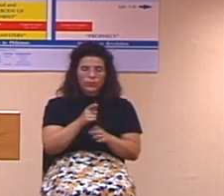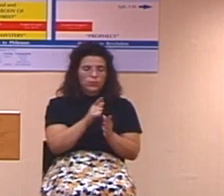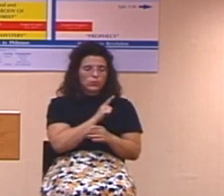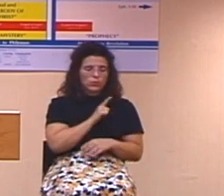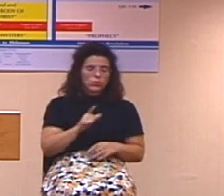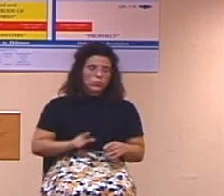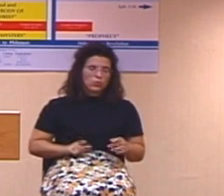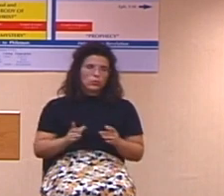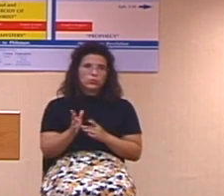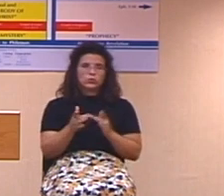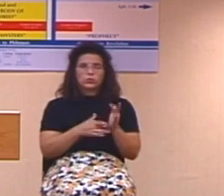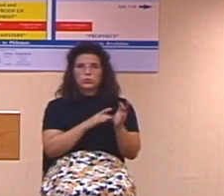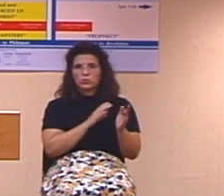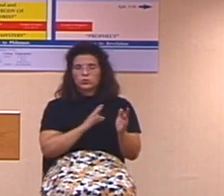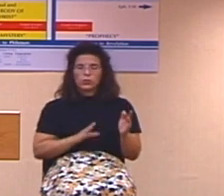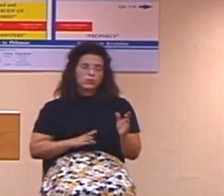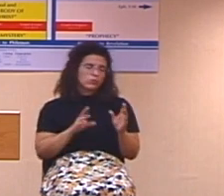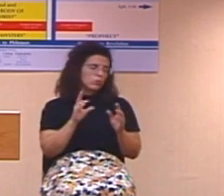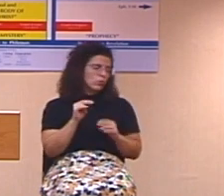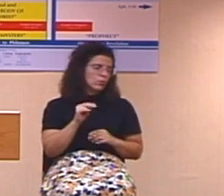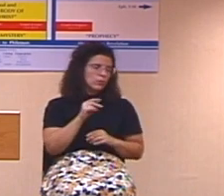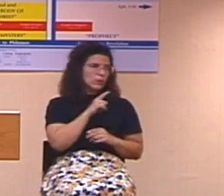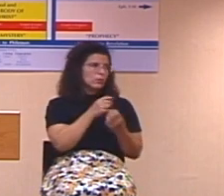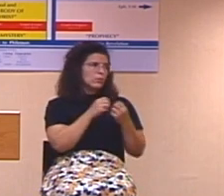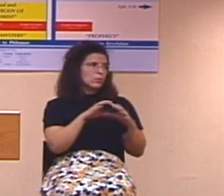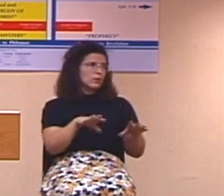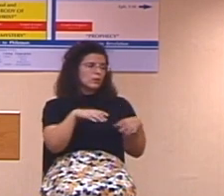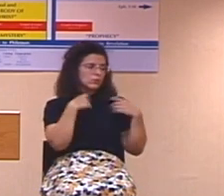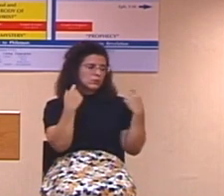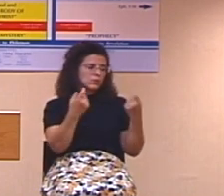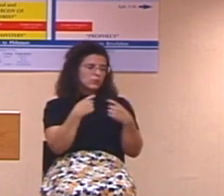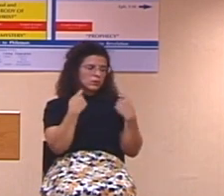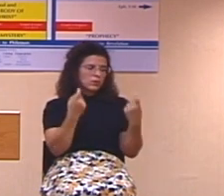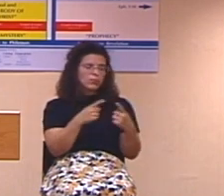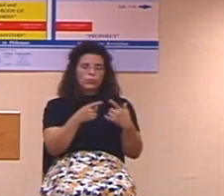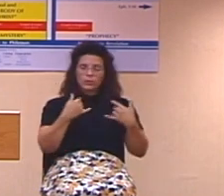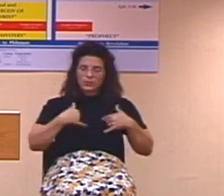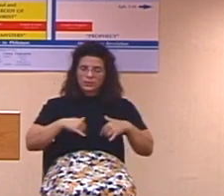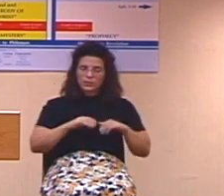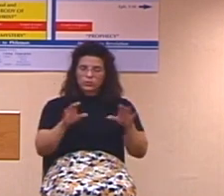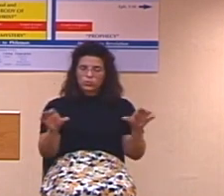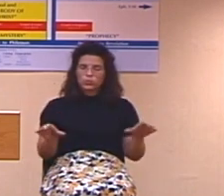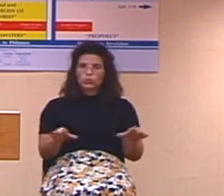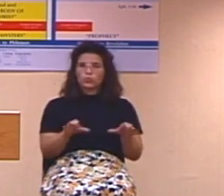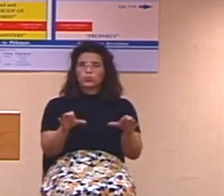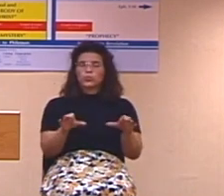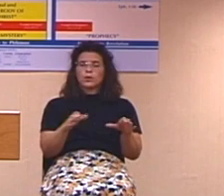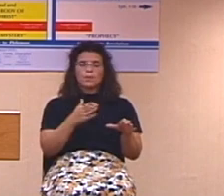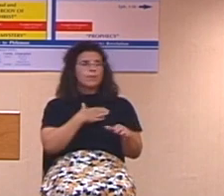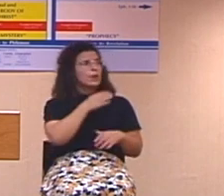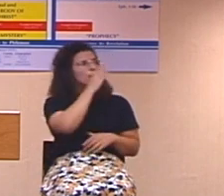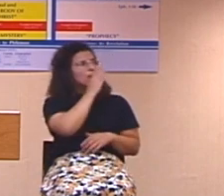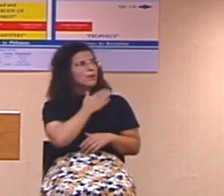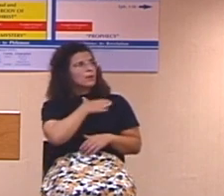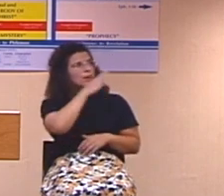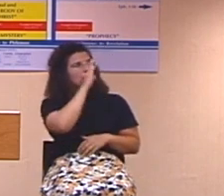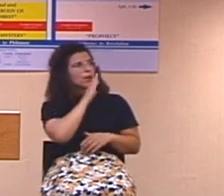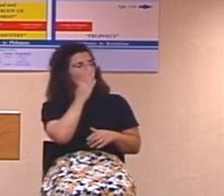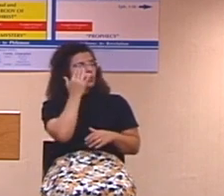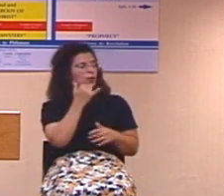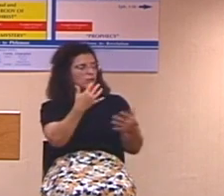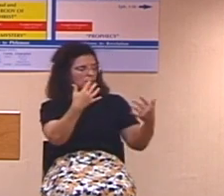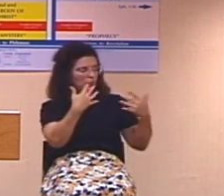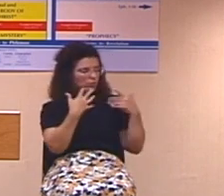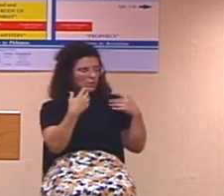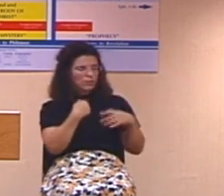Jesus Christ. No, he was sinless. But yet, what did he still do? My God, why hast thou